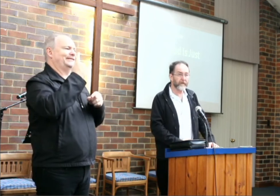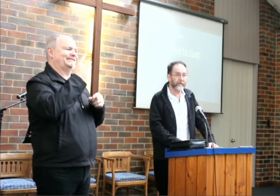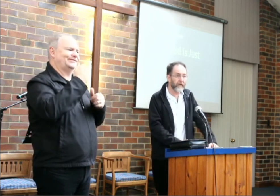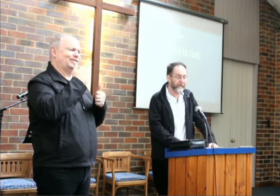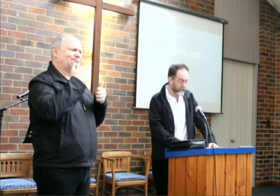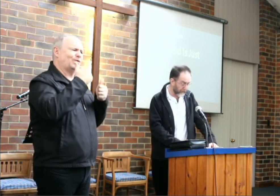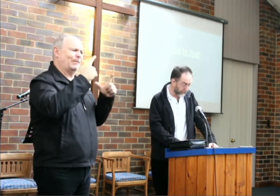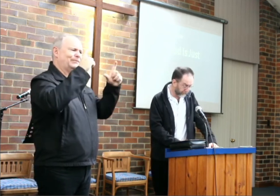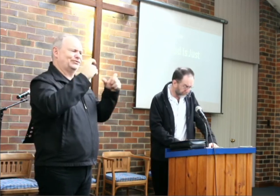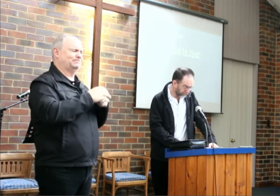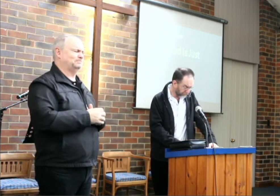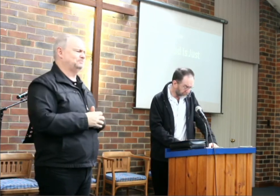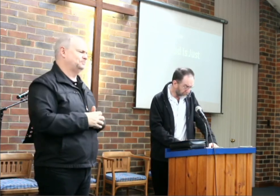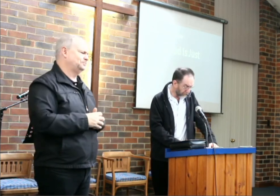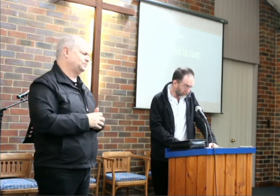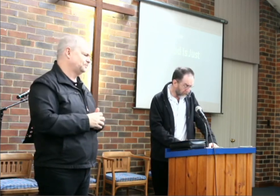in a great format.